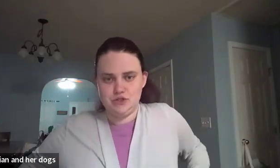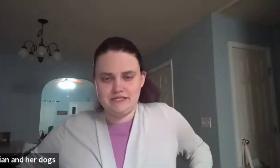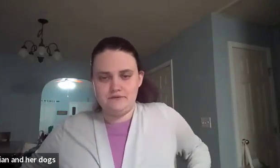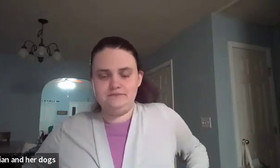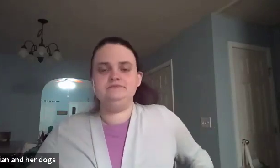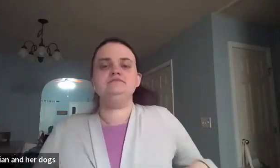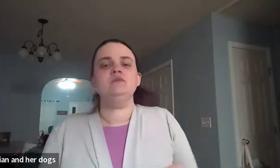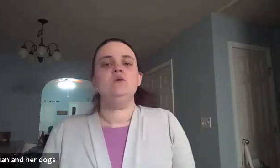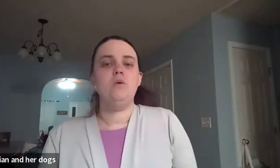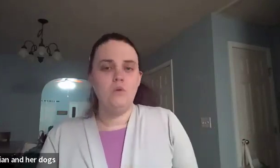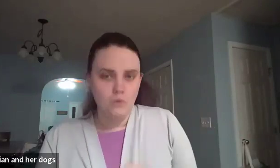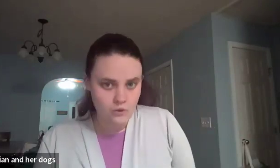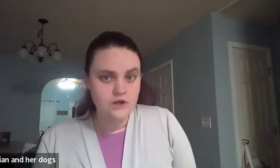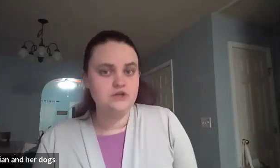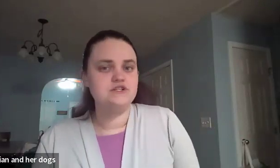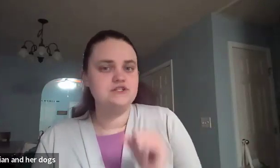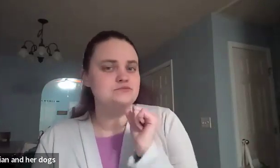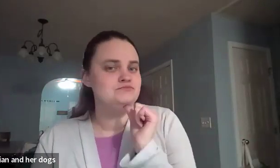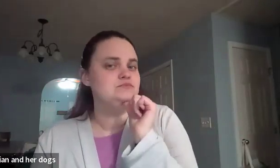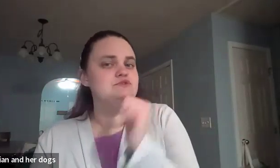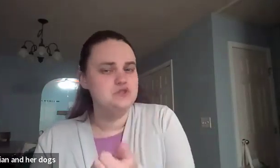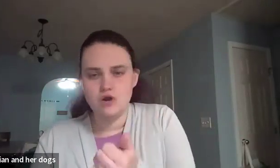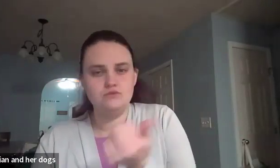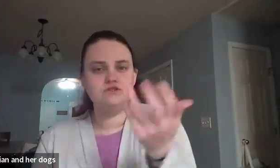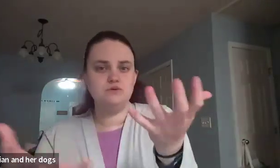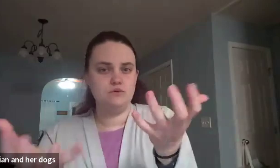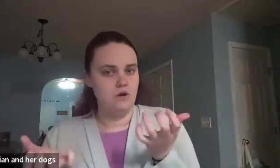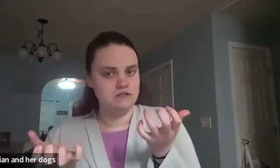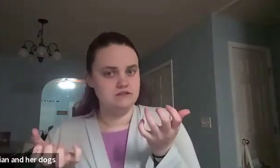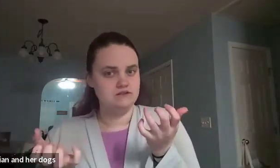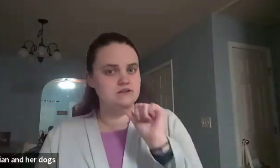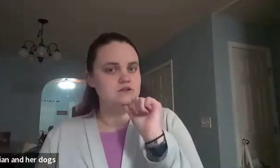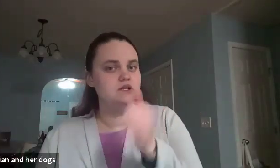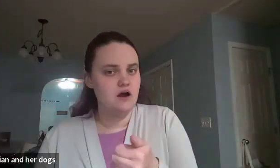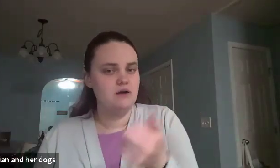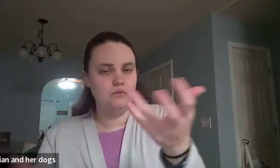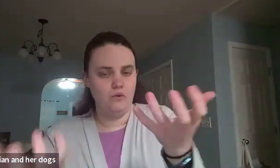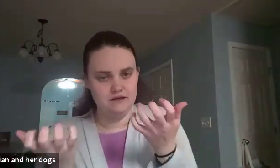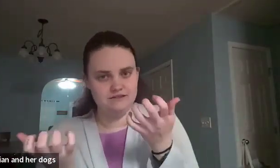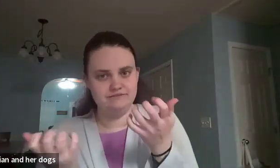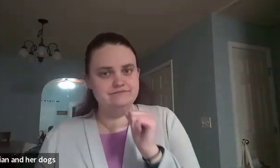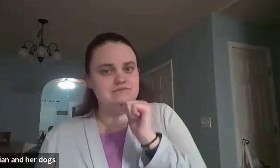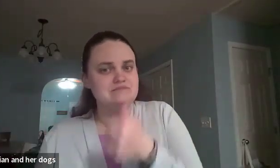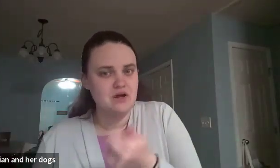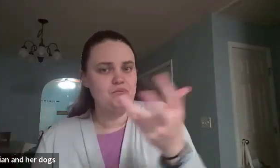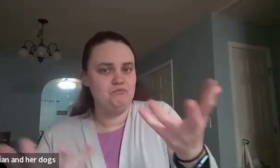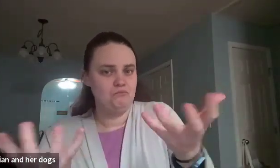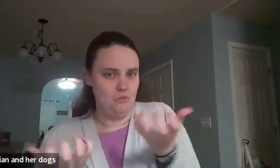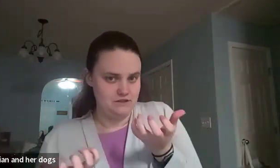throw it down. Or you could do don't want, not want, not